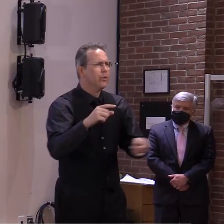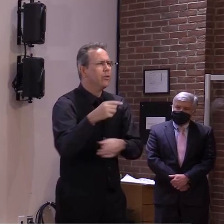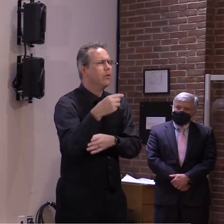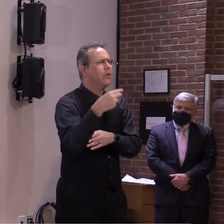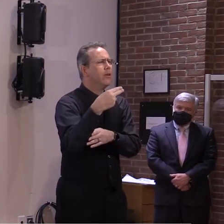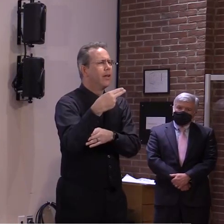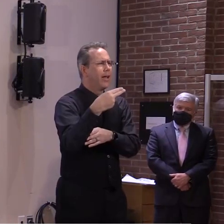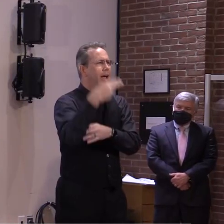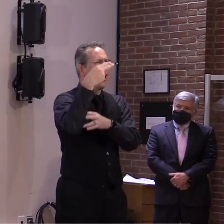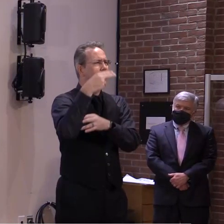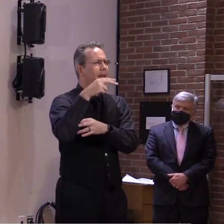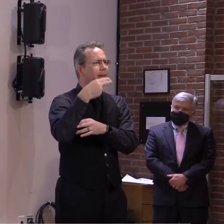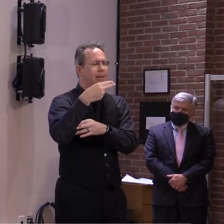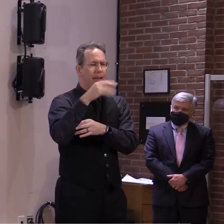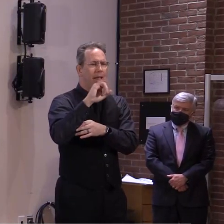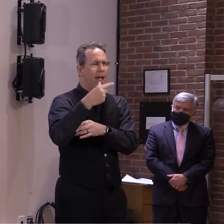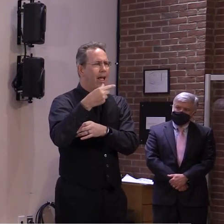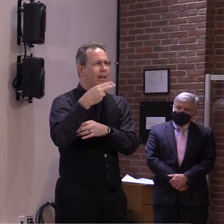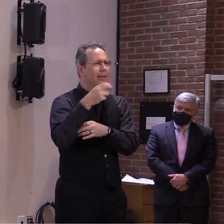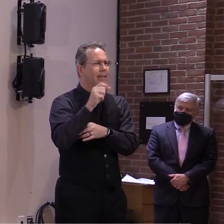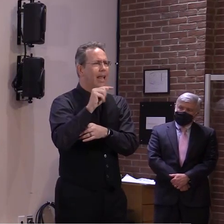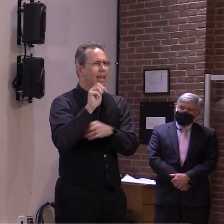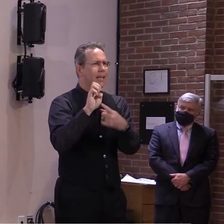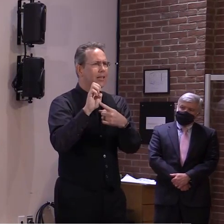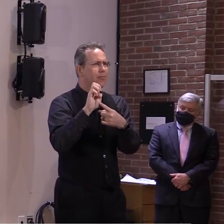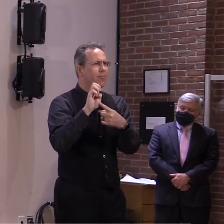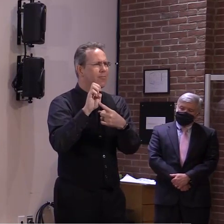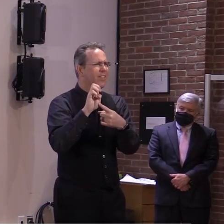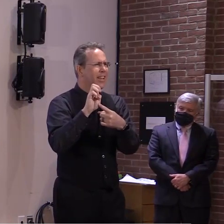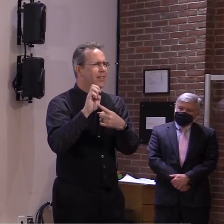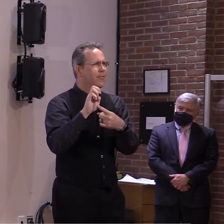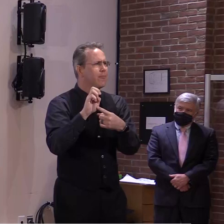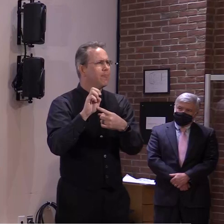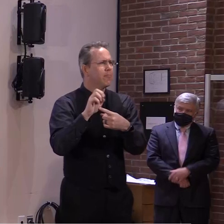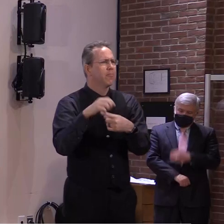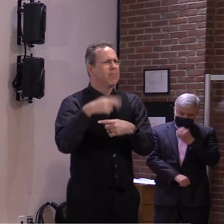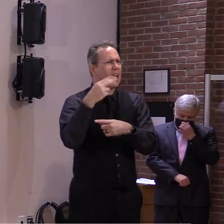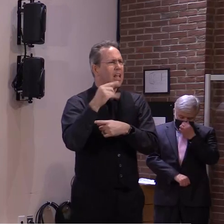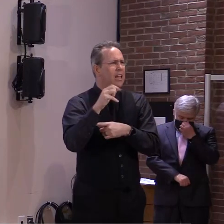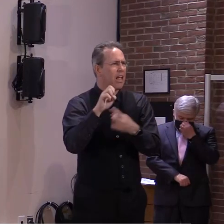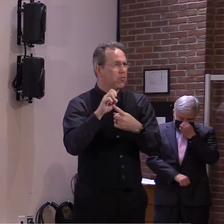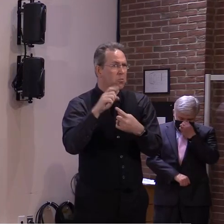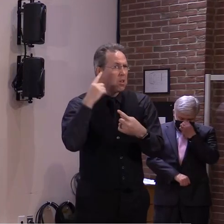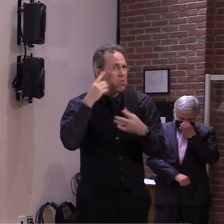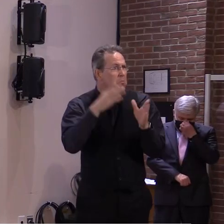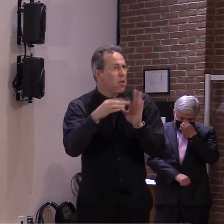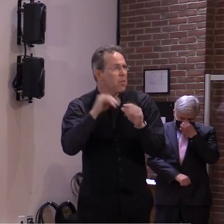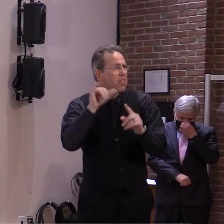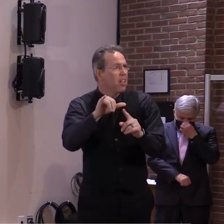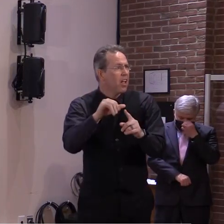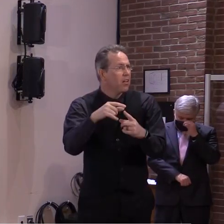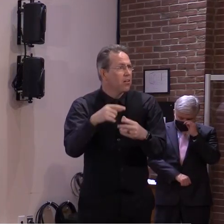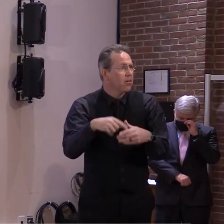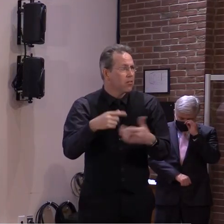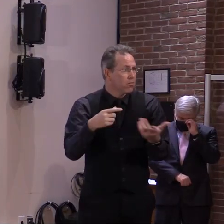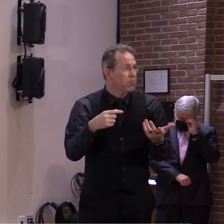with you. And we'll have to see. I mean, it's in the legislature at this point.